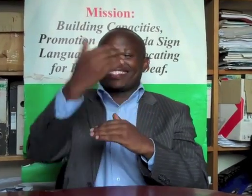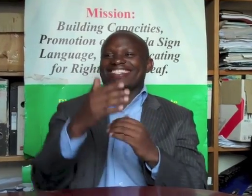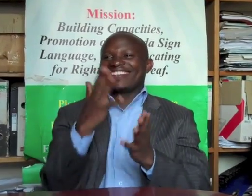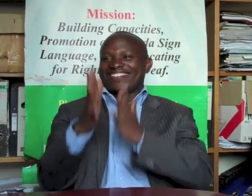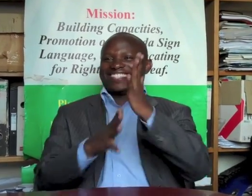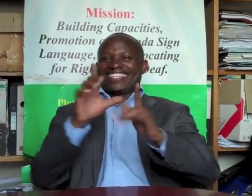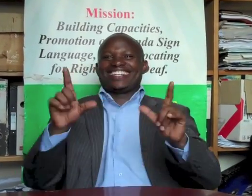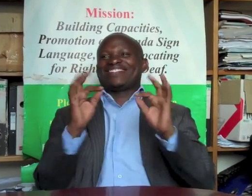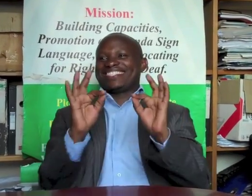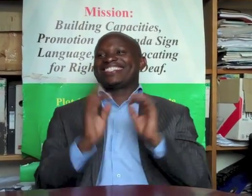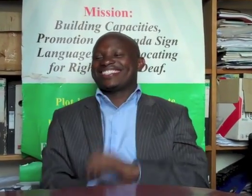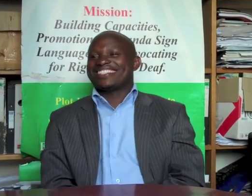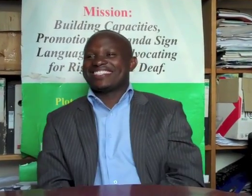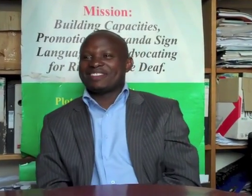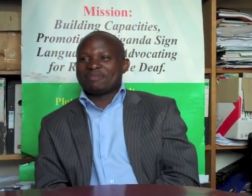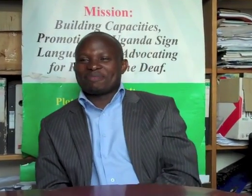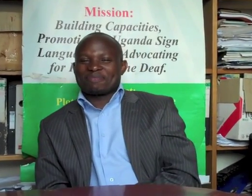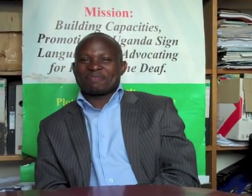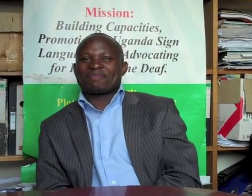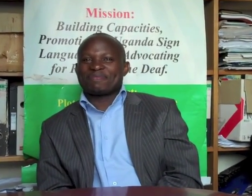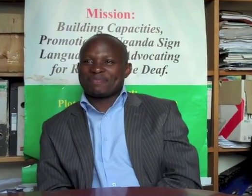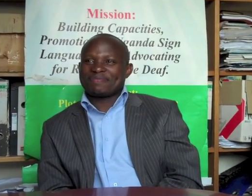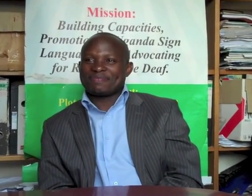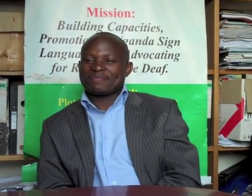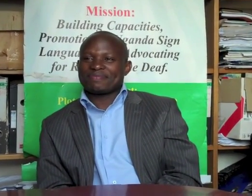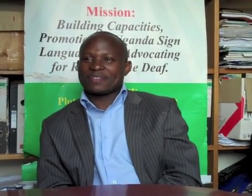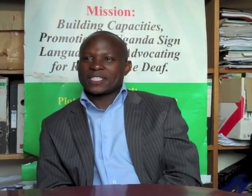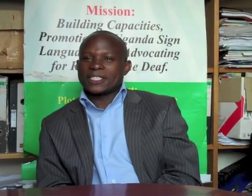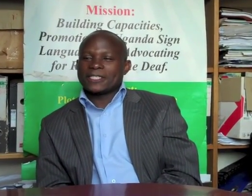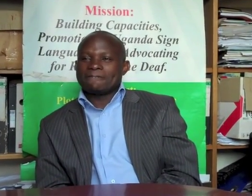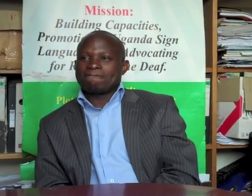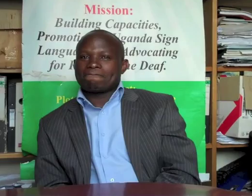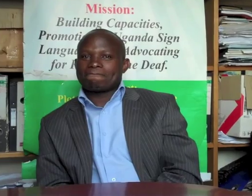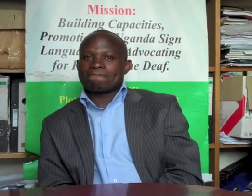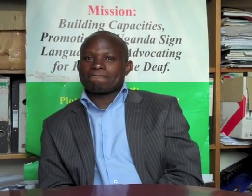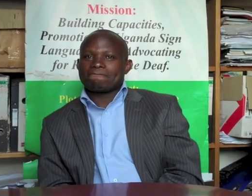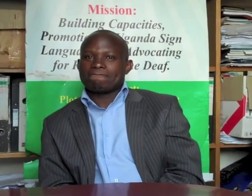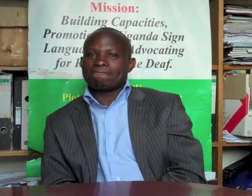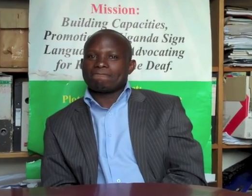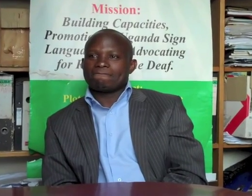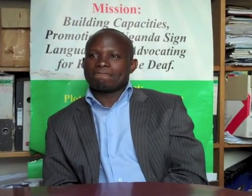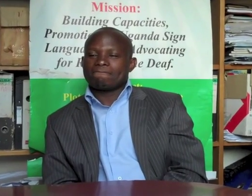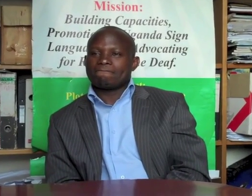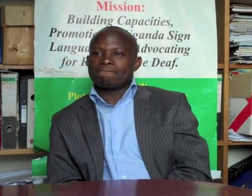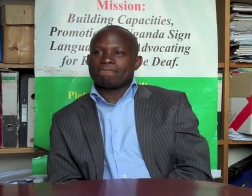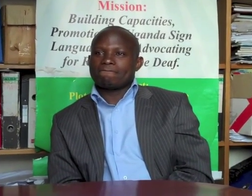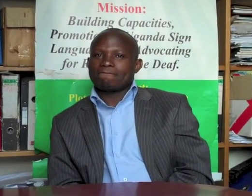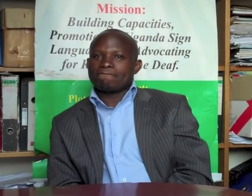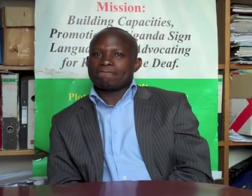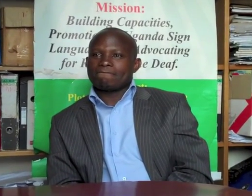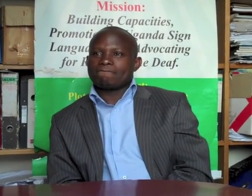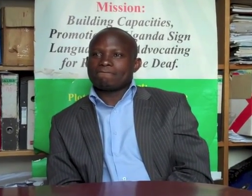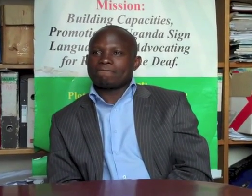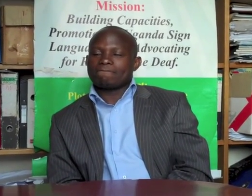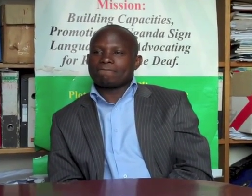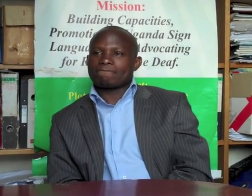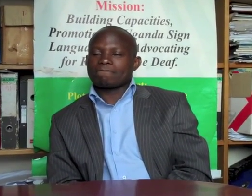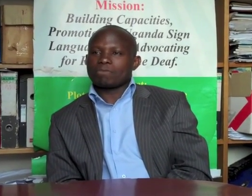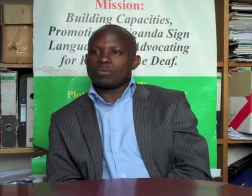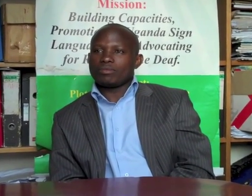learned sign language, then now I can sign perfectly well. And what about your family? When you were growing up, did